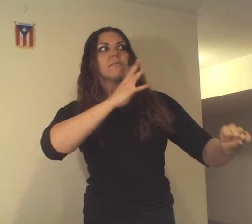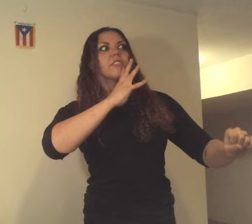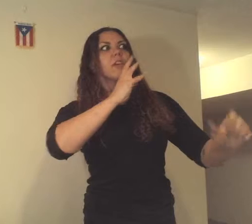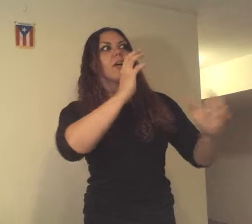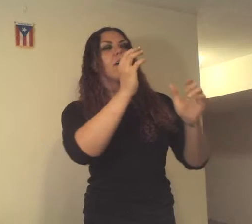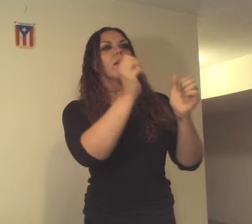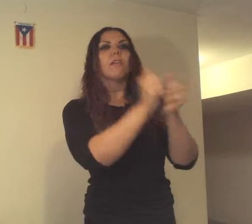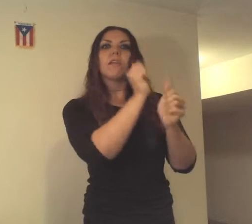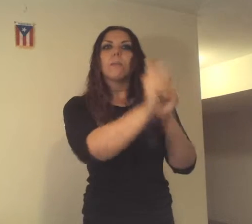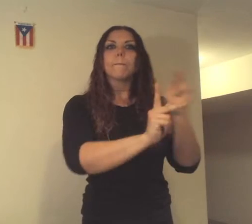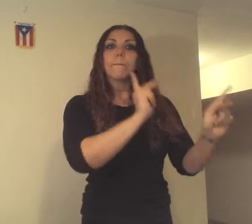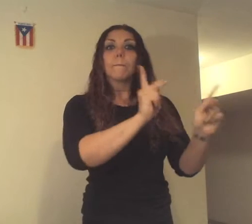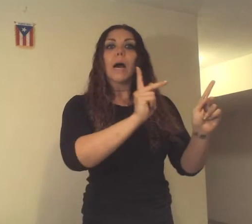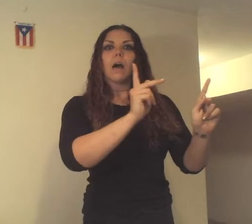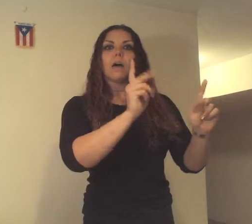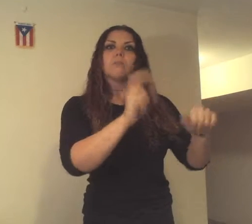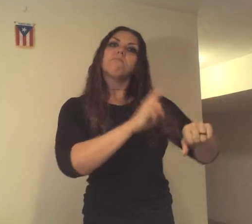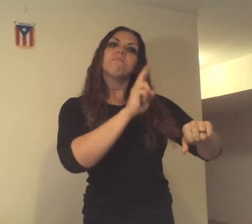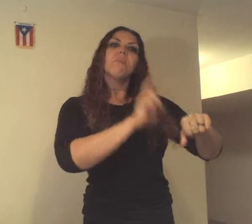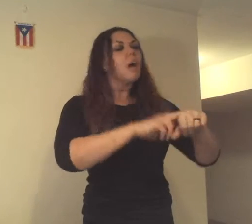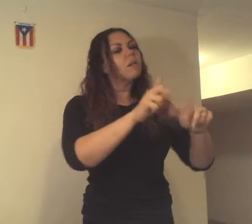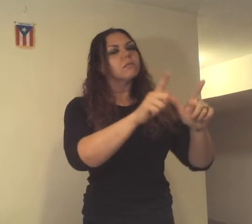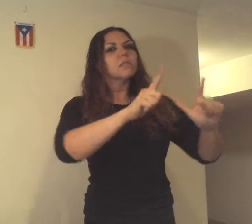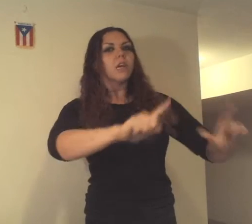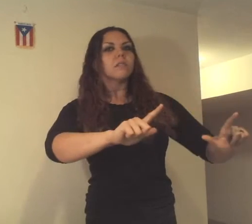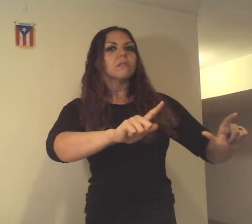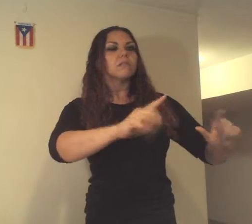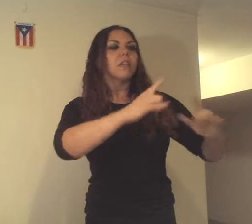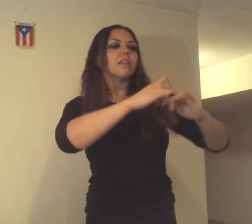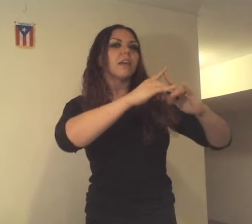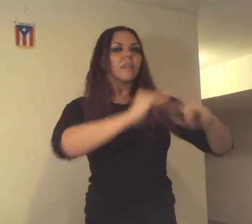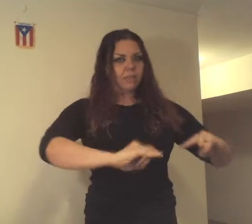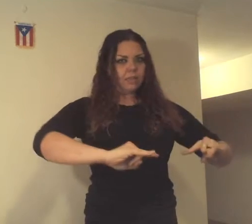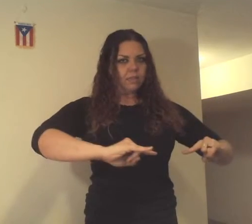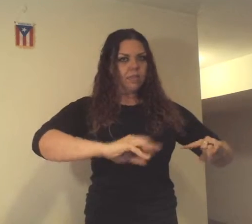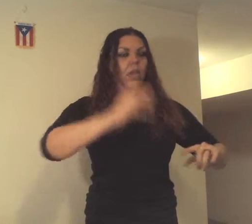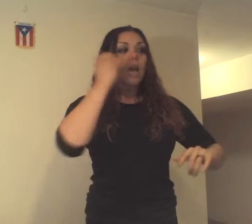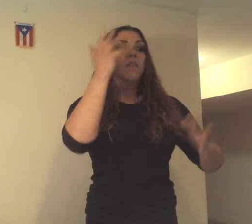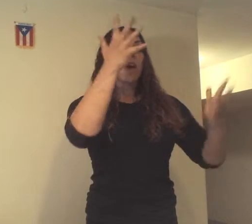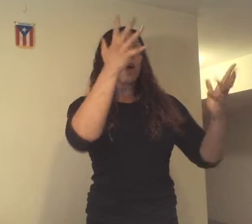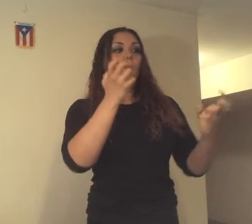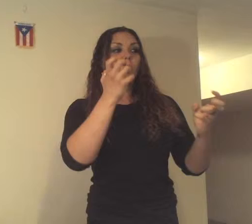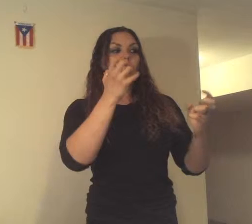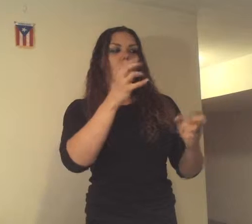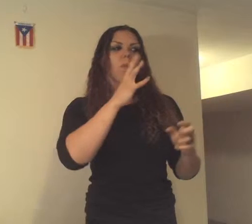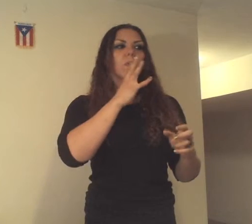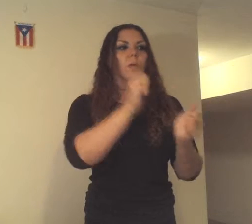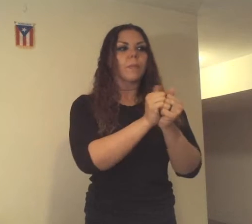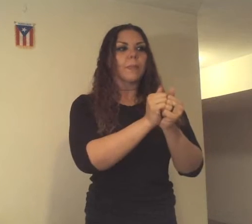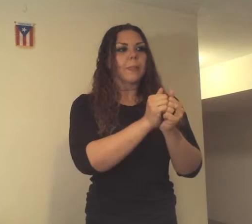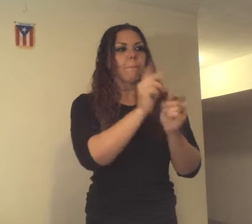native language simultaneously. I want to talk to the people in Asia, Latin America, Africa,